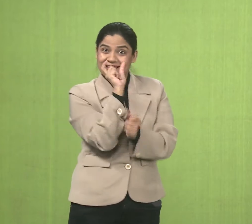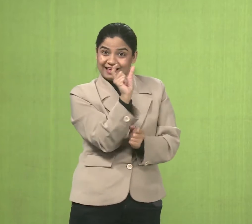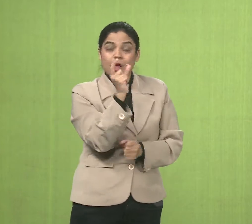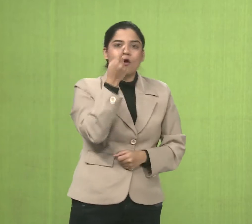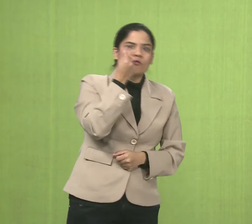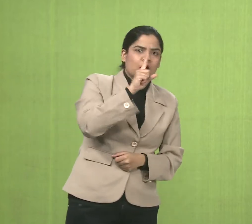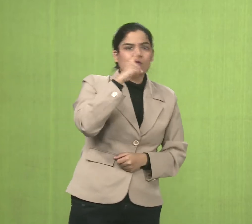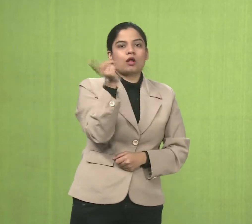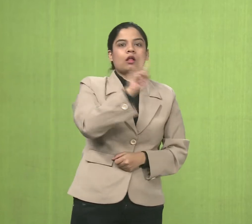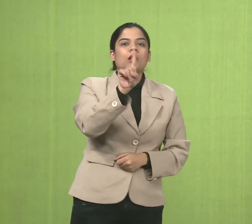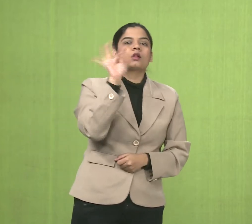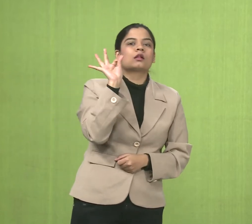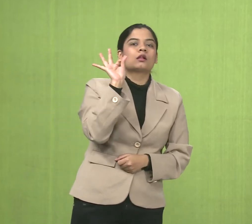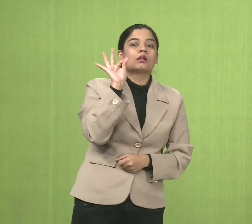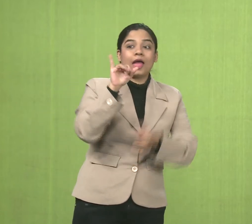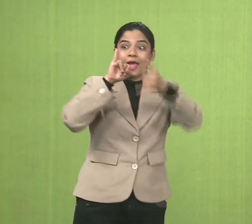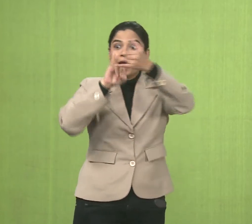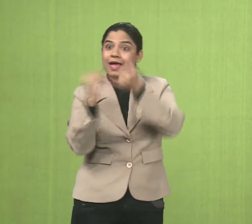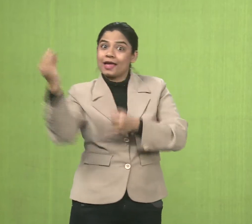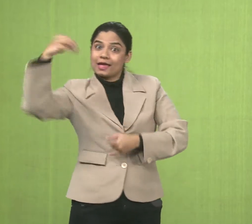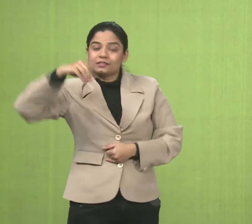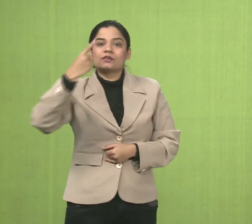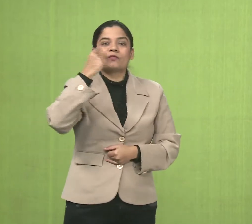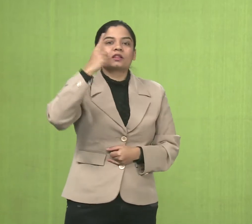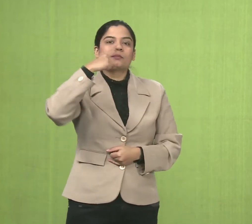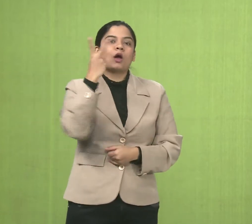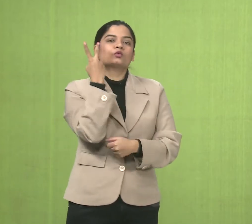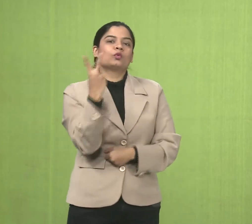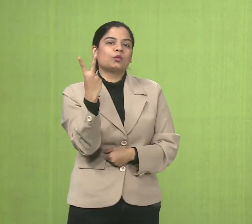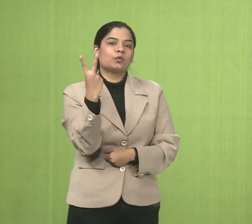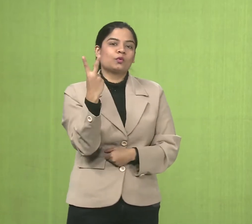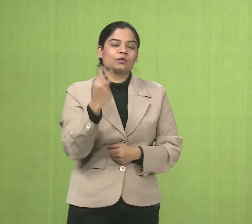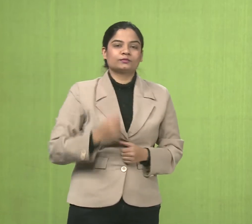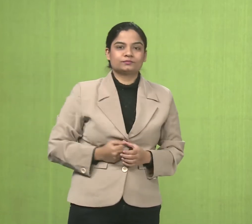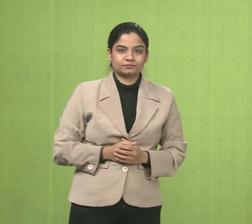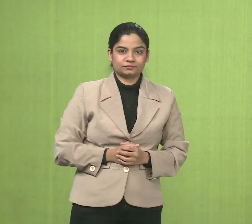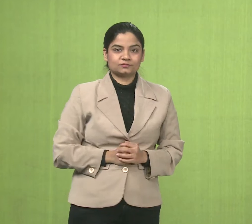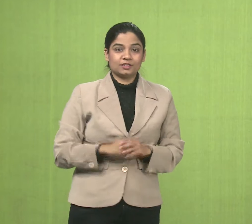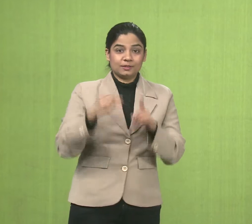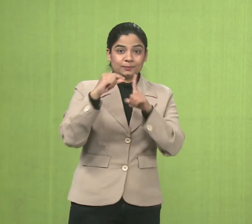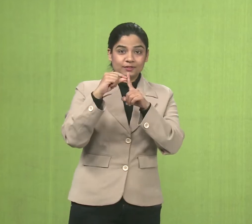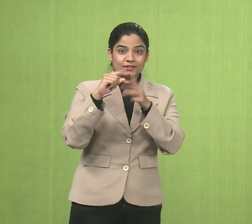it could be a parent, a father or a mother, but when we are adding S, it's both.